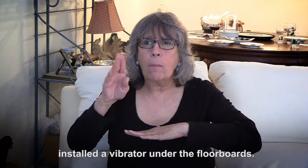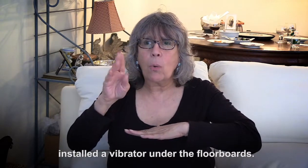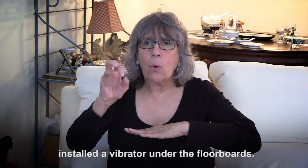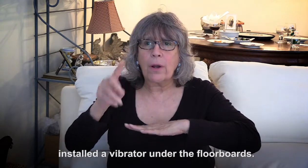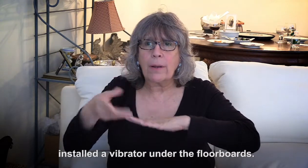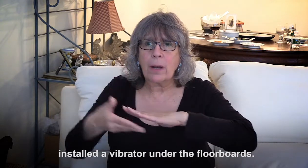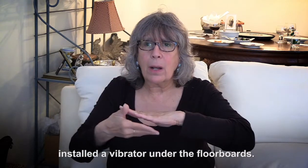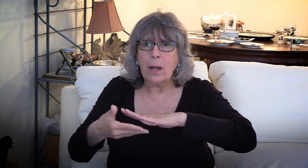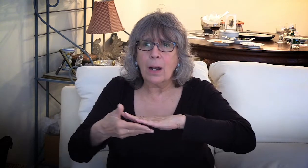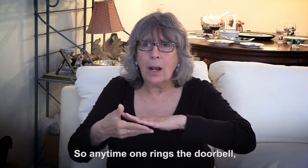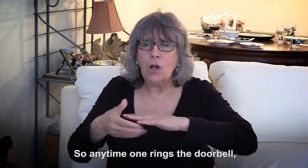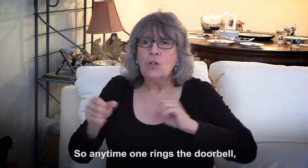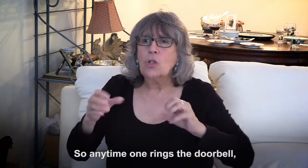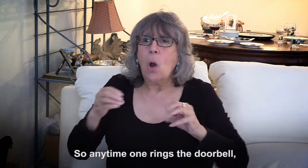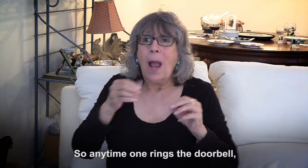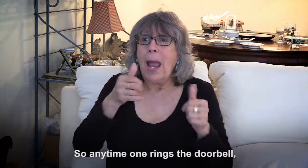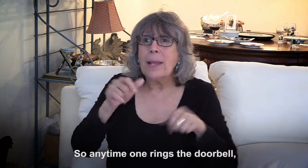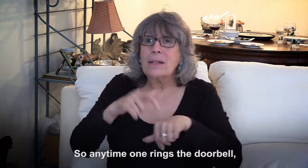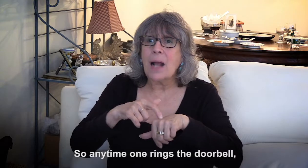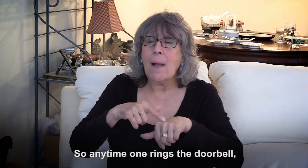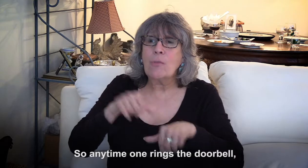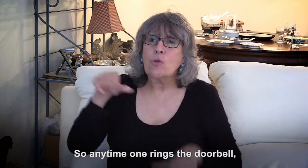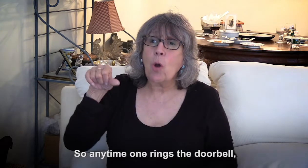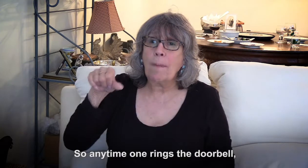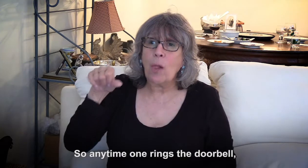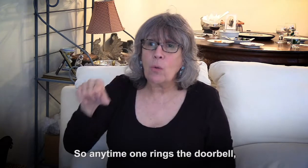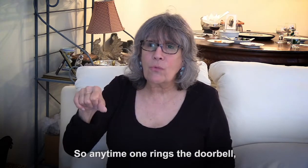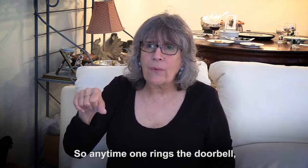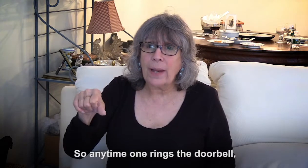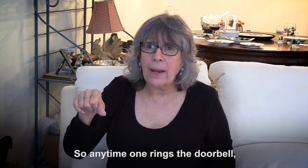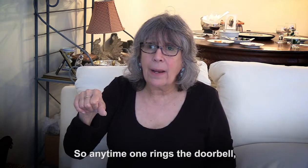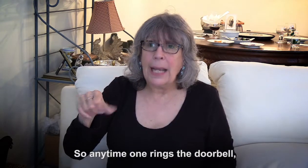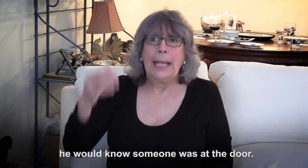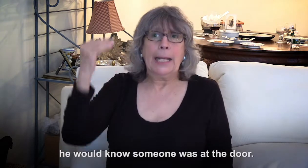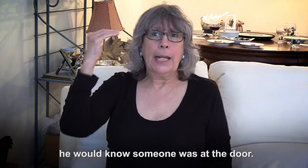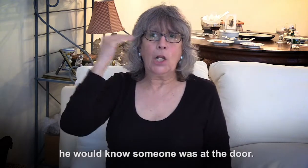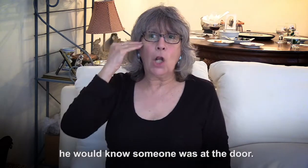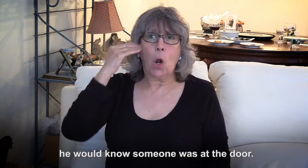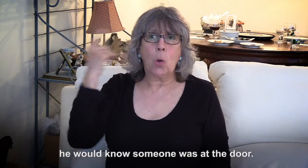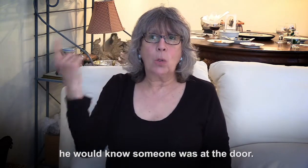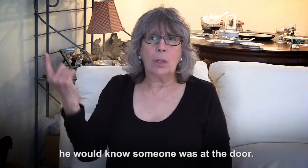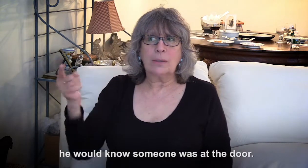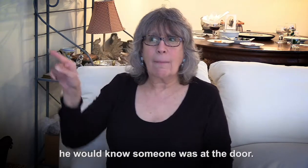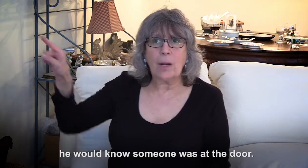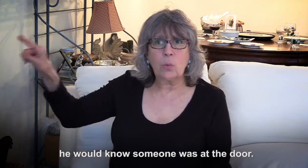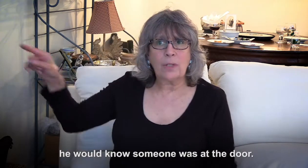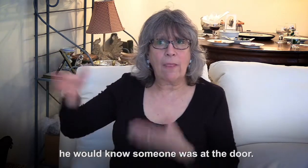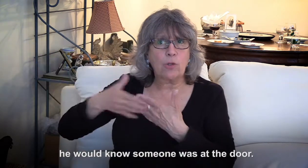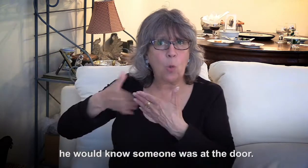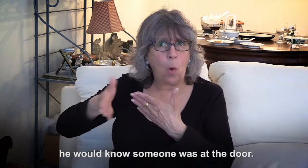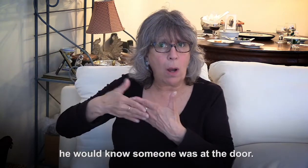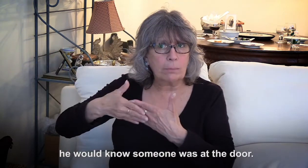-year-old. You know, and the time you talk about the brain, you know, somebody's left to do one.